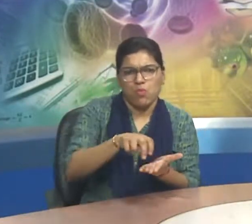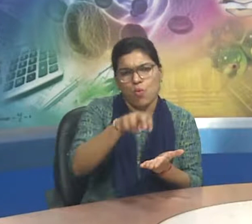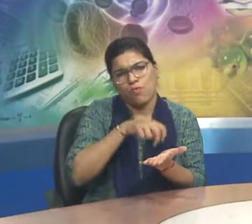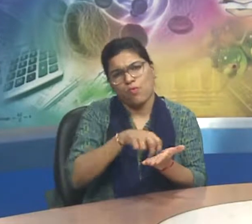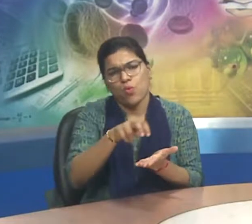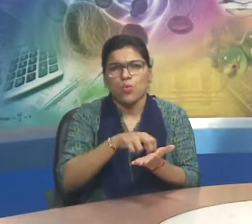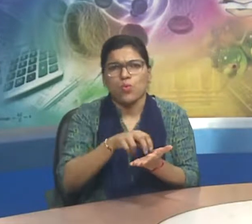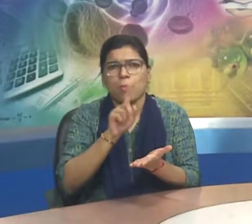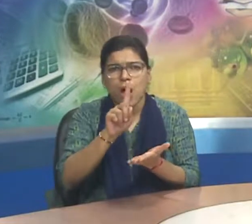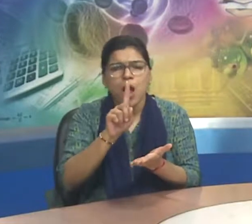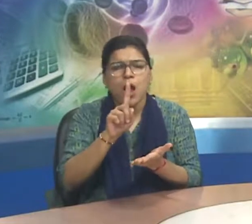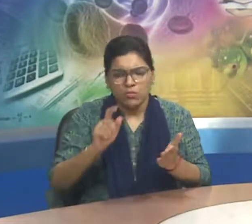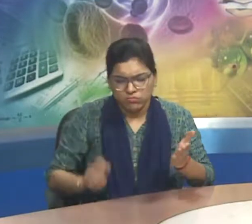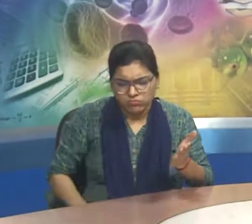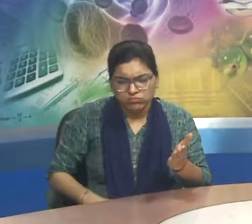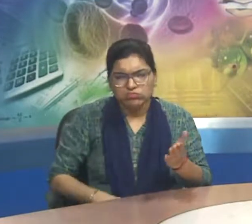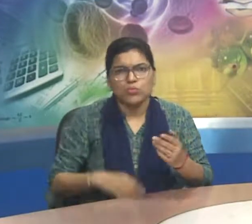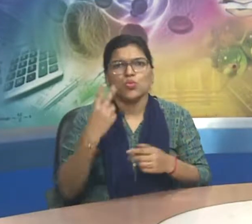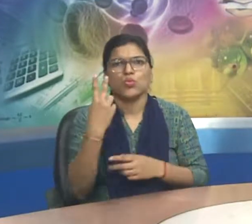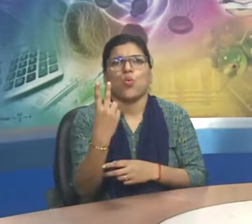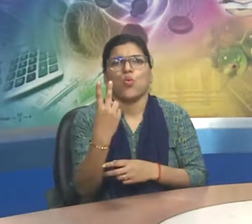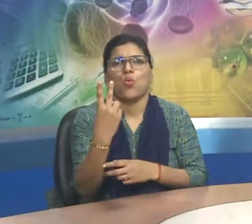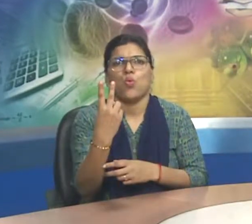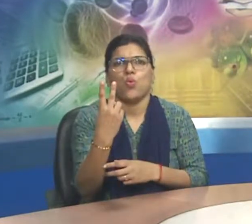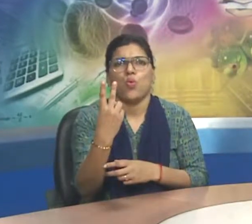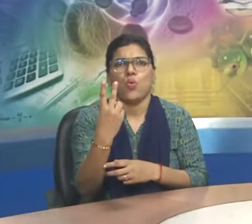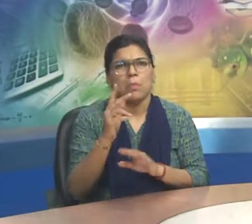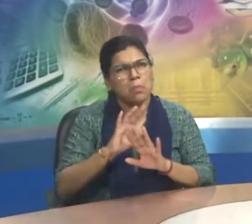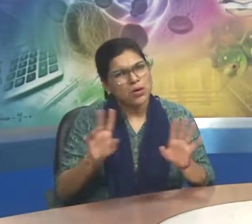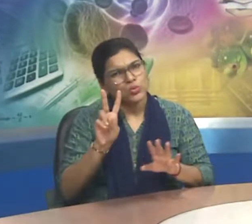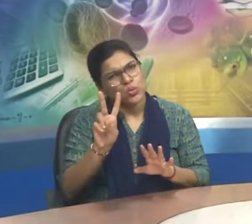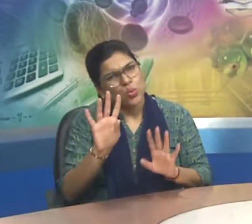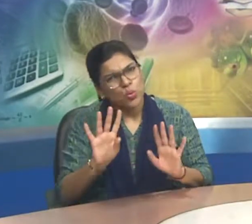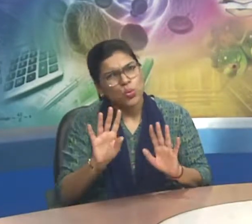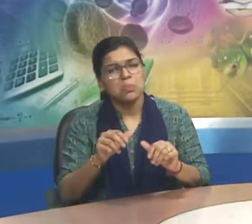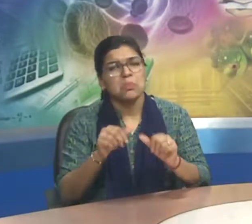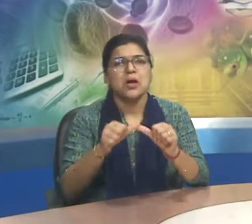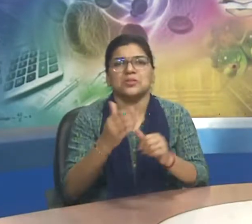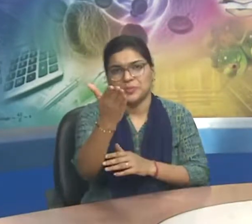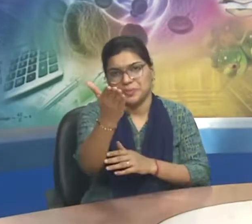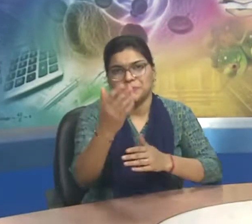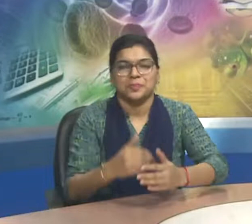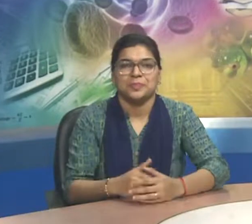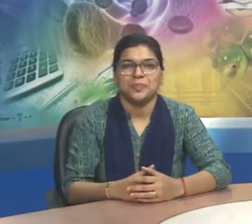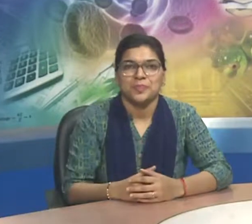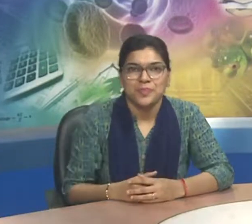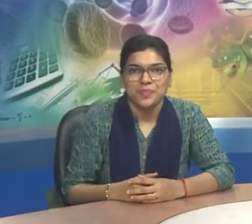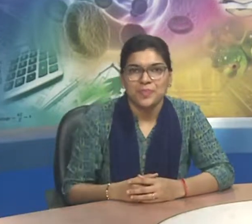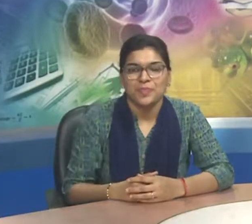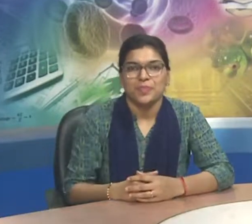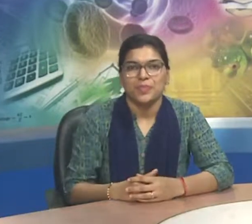You have to state the advantage of their being able to walk on their 2